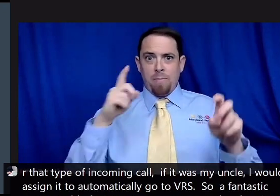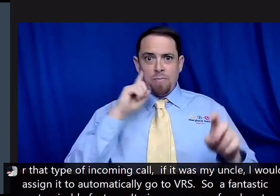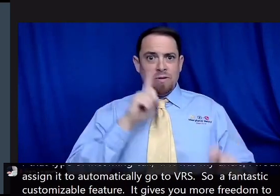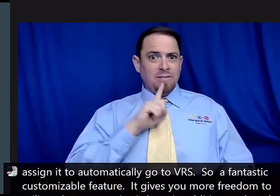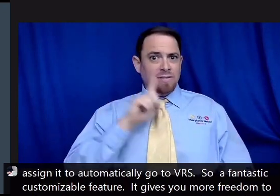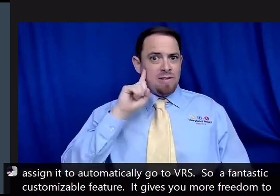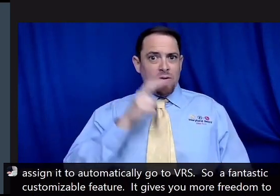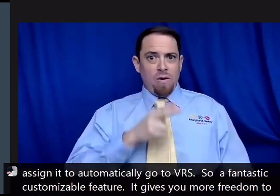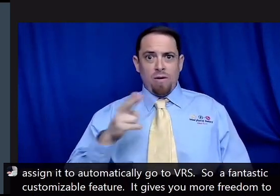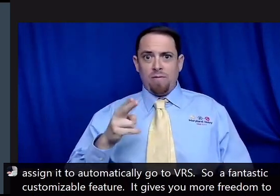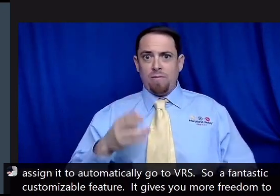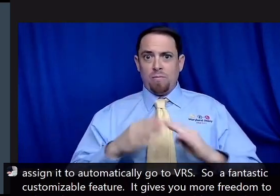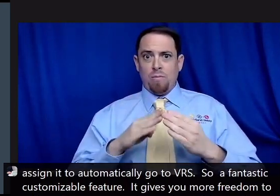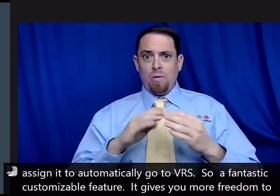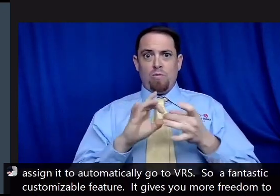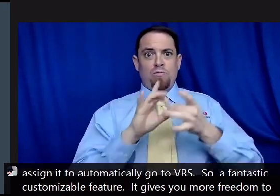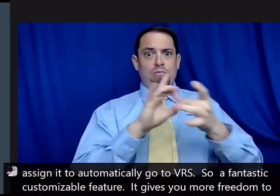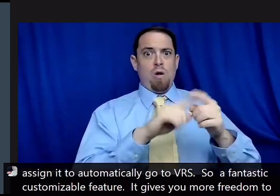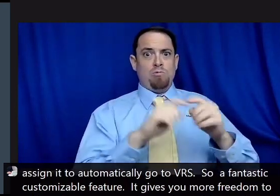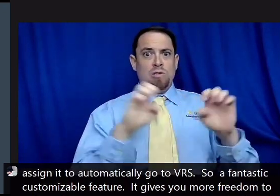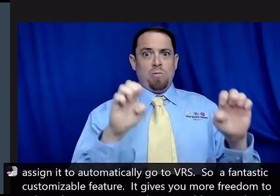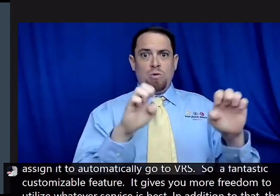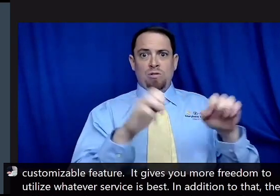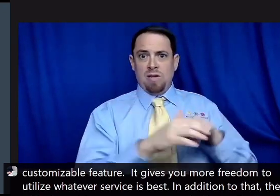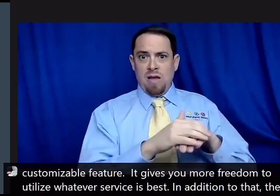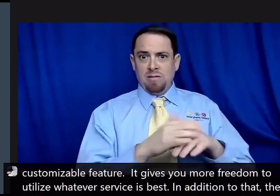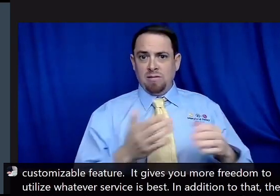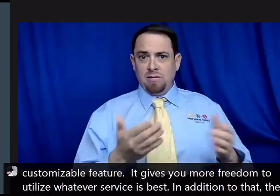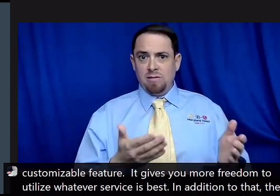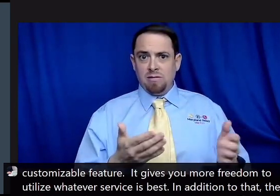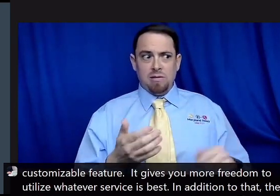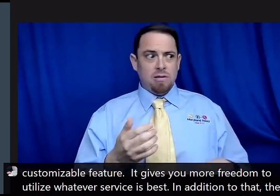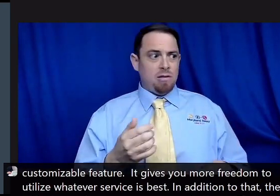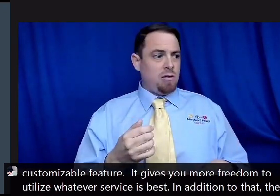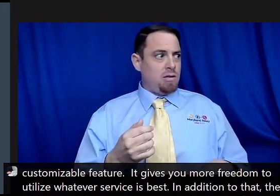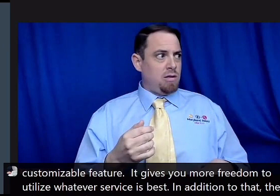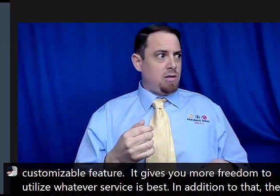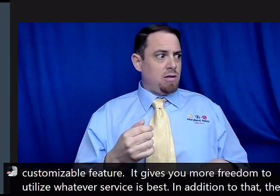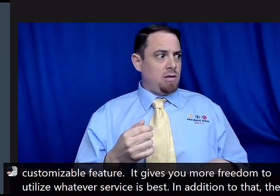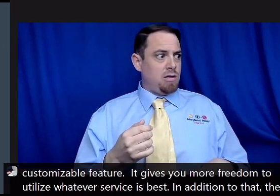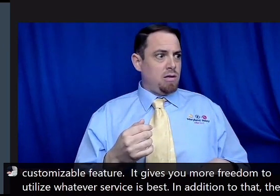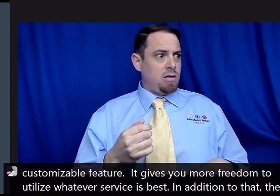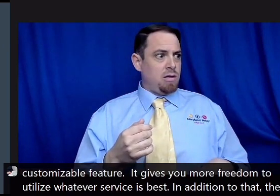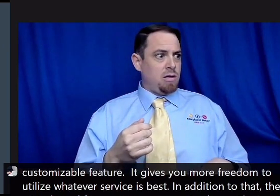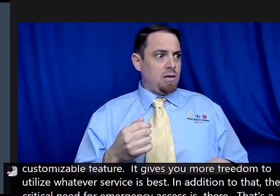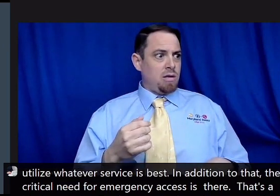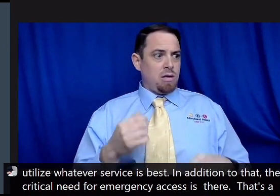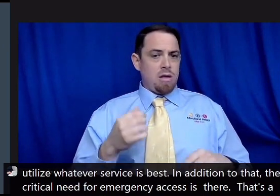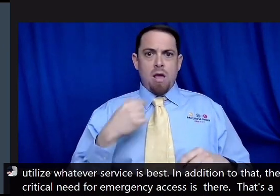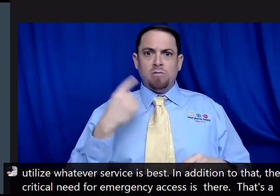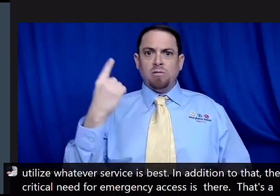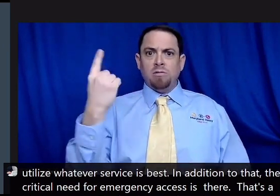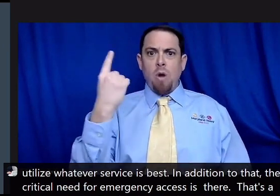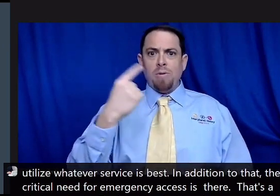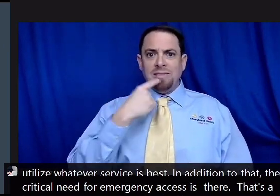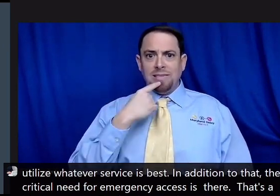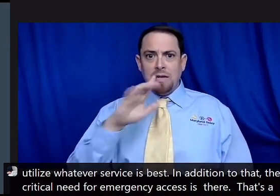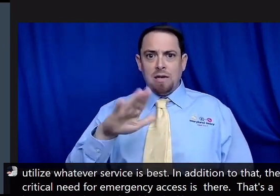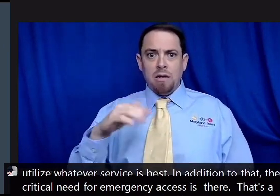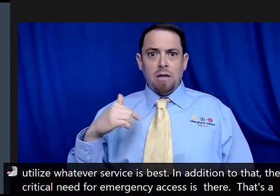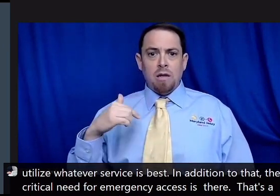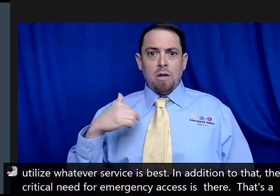is there. That's a big issue in the deaf and hard of hearing community. Being able to access emergency services